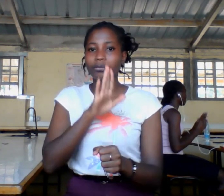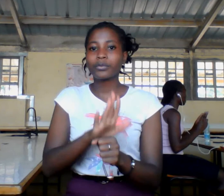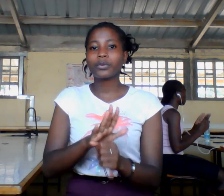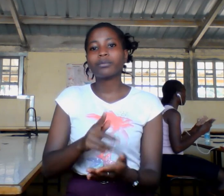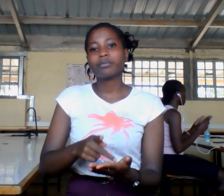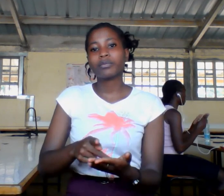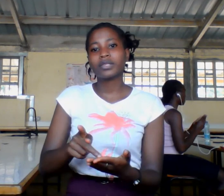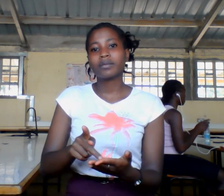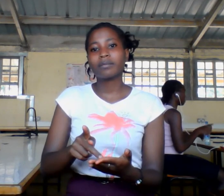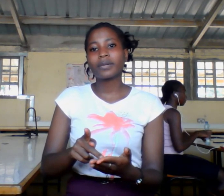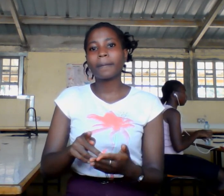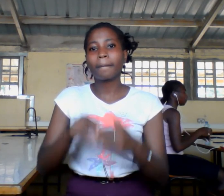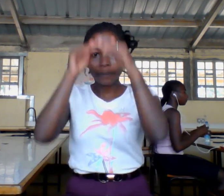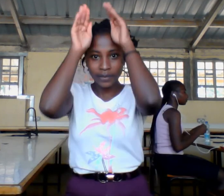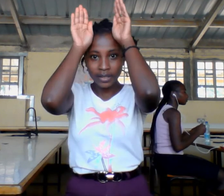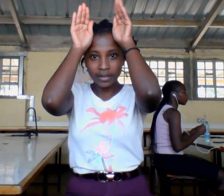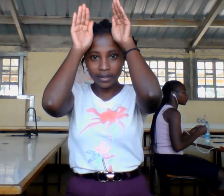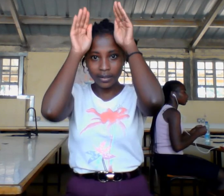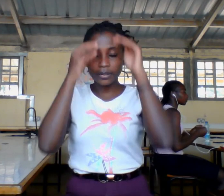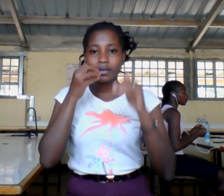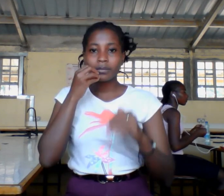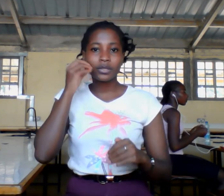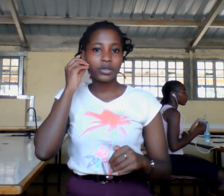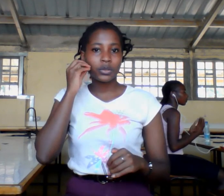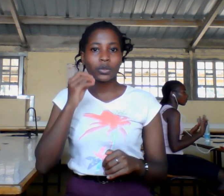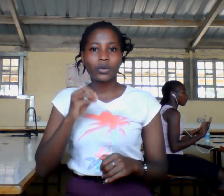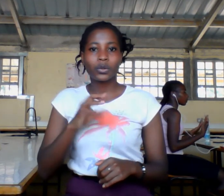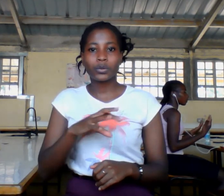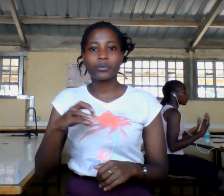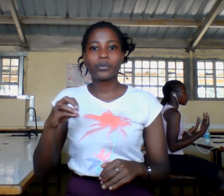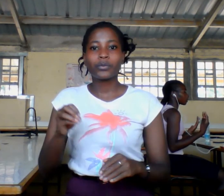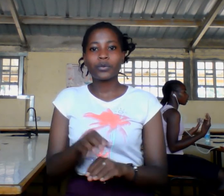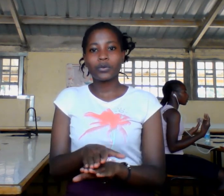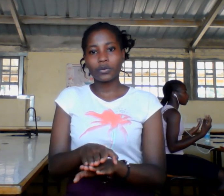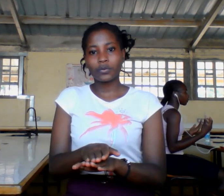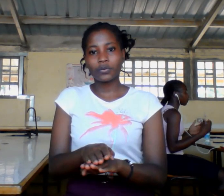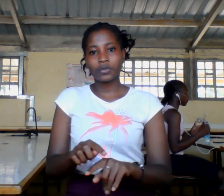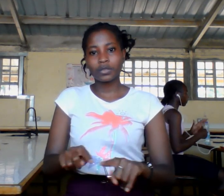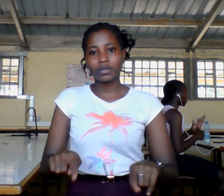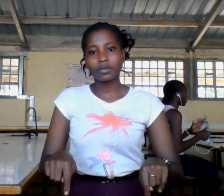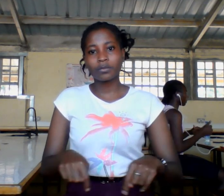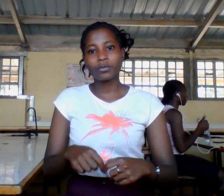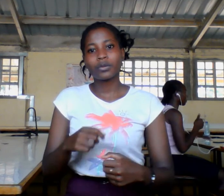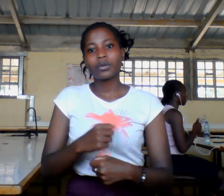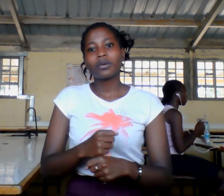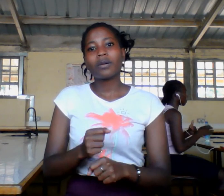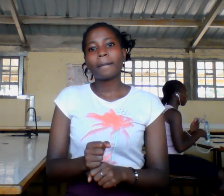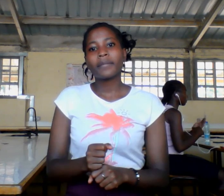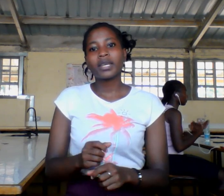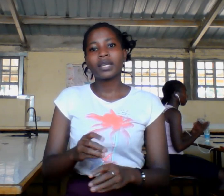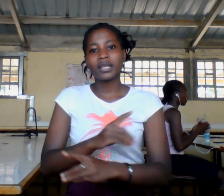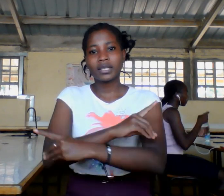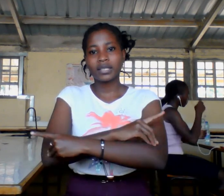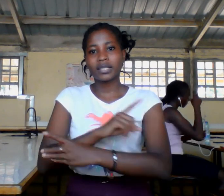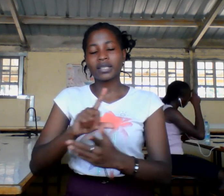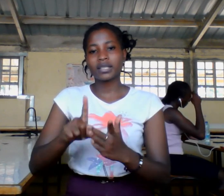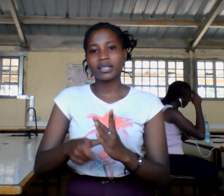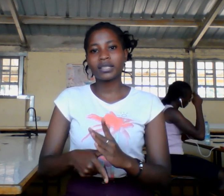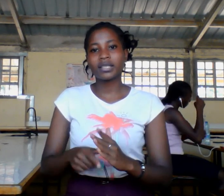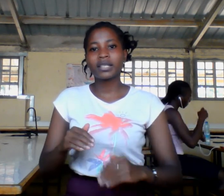went back home and made fish soup. After some days, Hyena came to Rabbit and asked for the payment he was